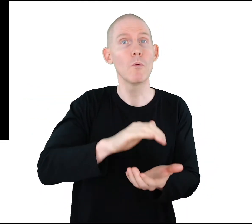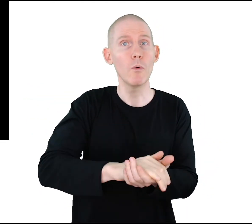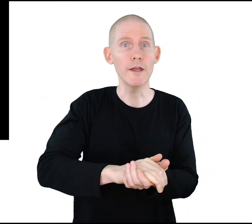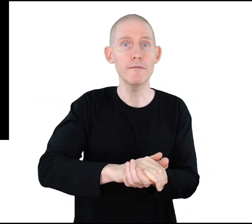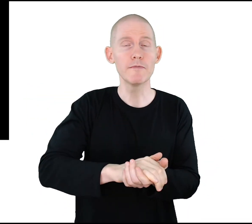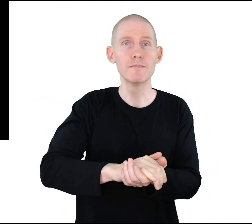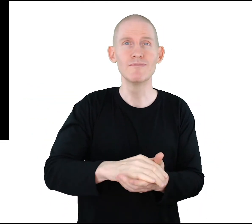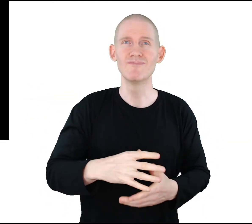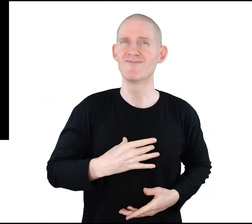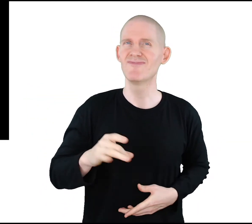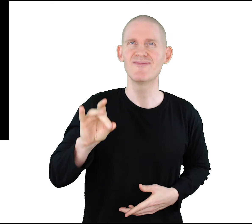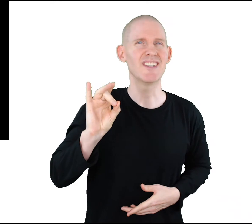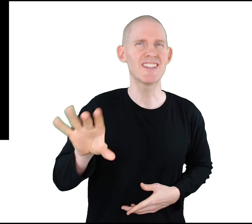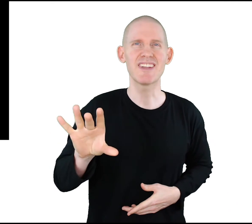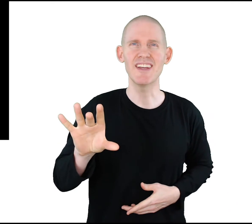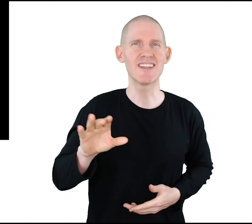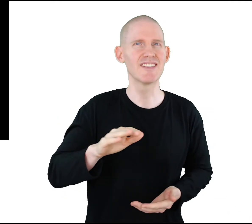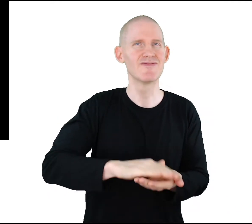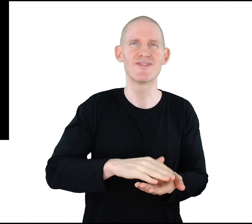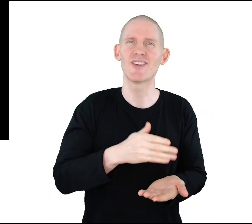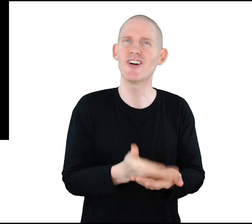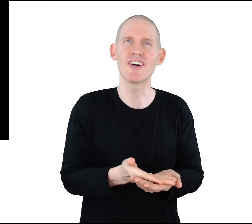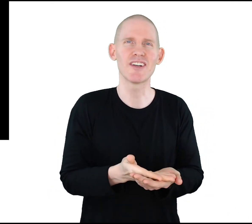wife dislike cook.